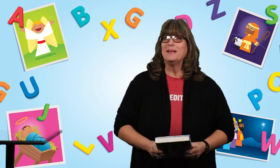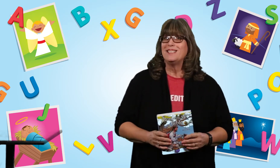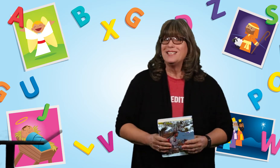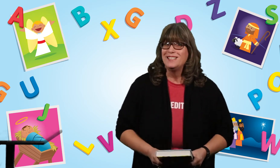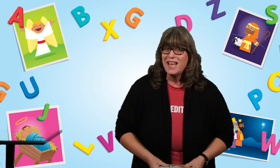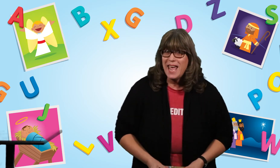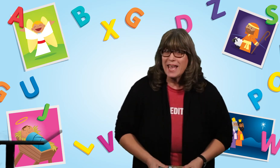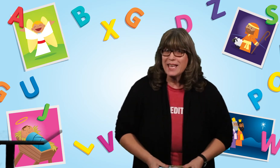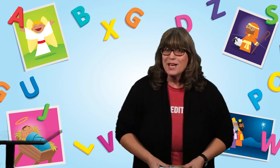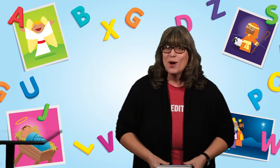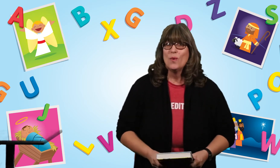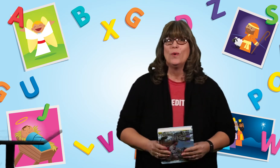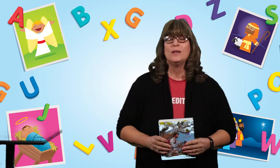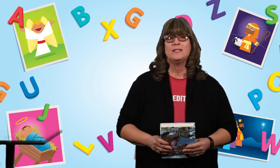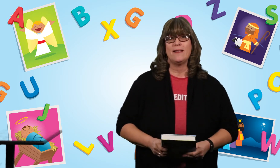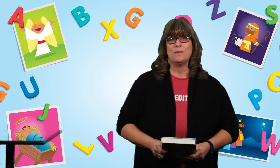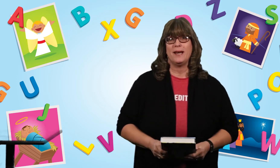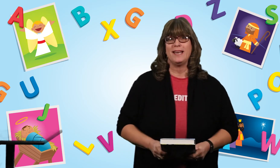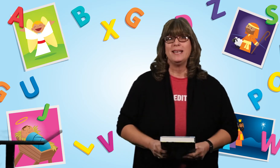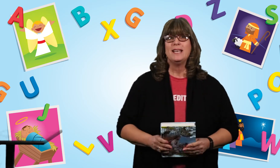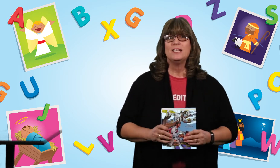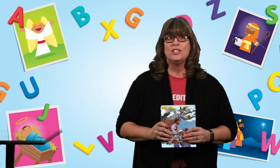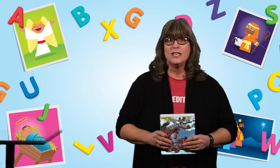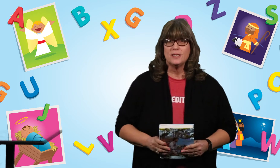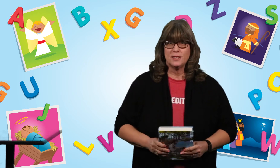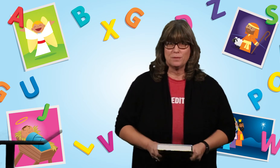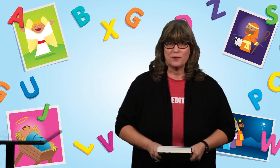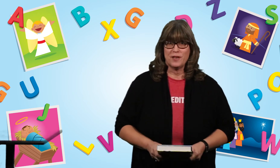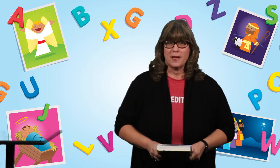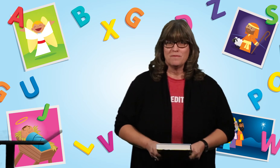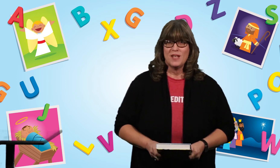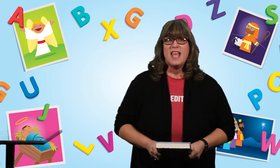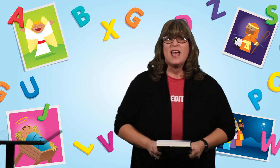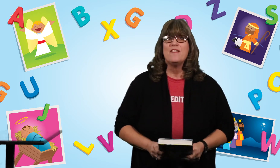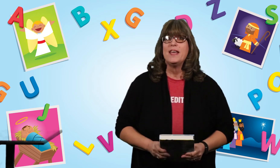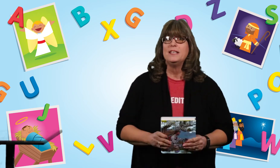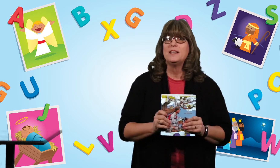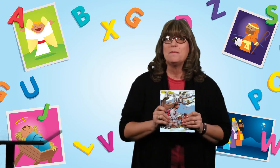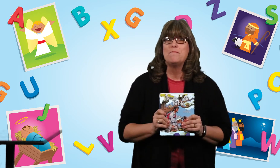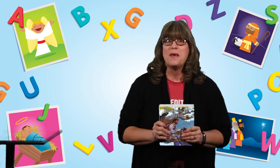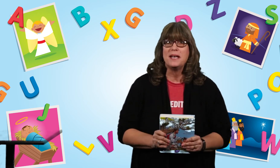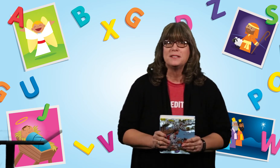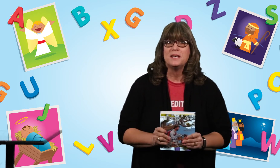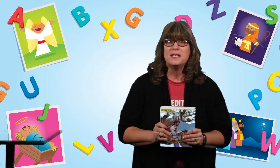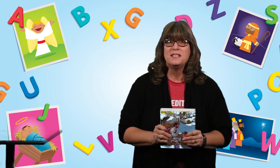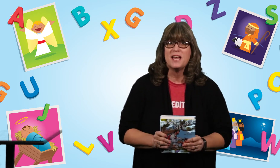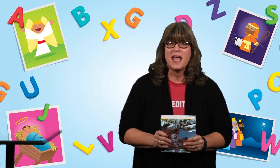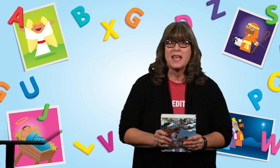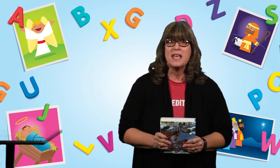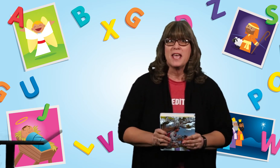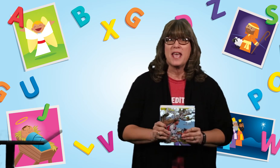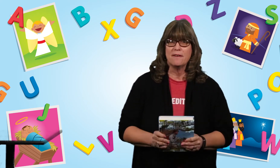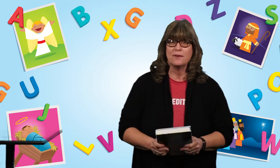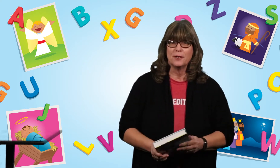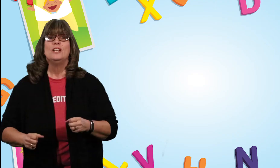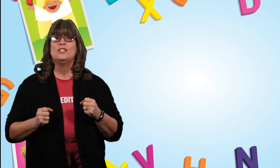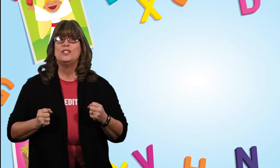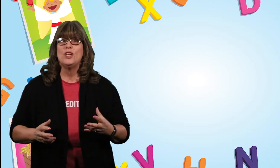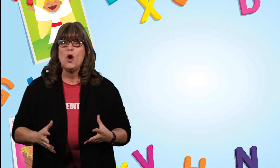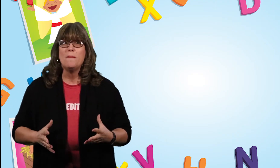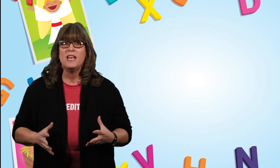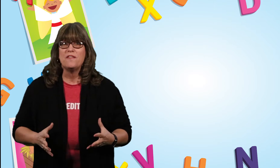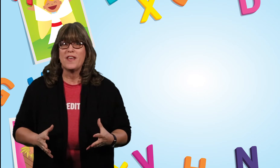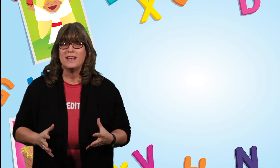But today, we're celebrating Jesus' birthday And that is the best day ever